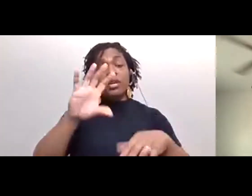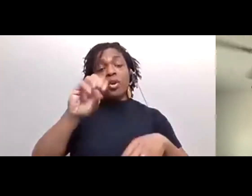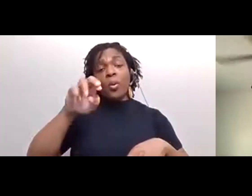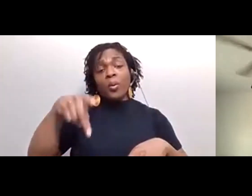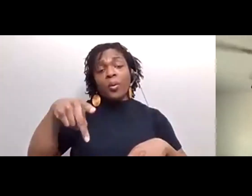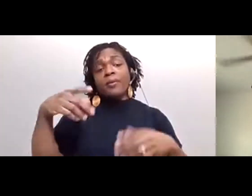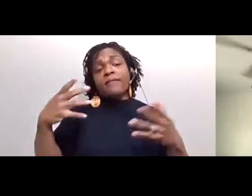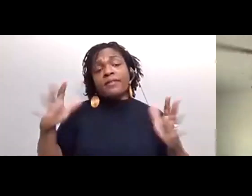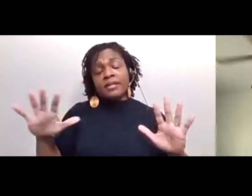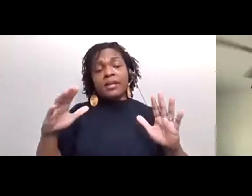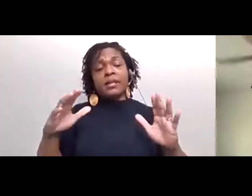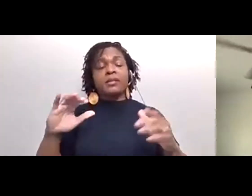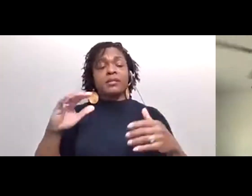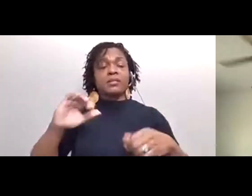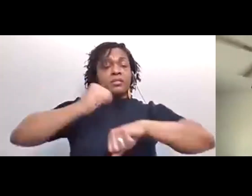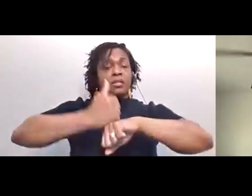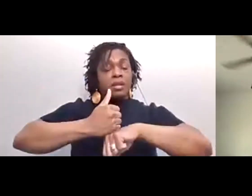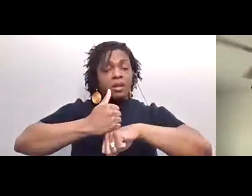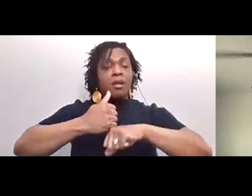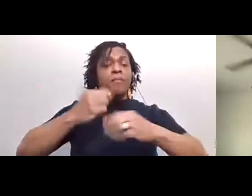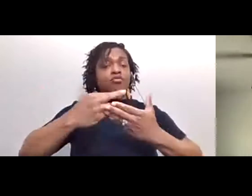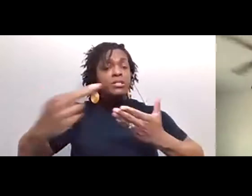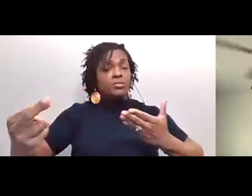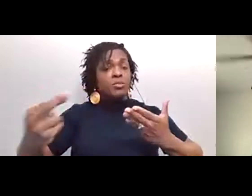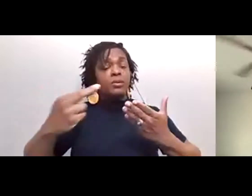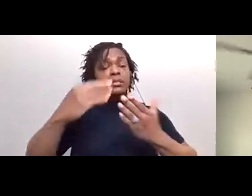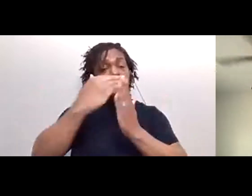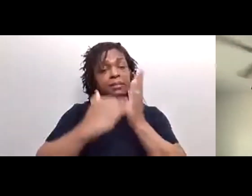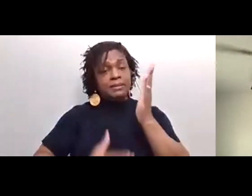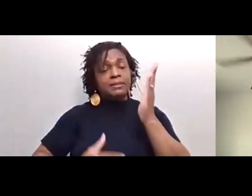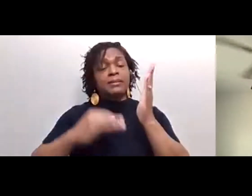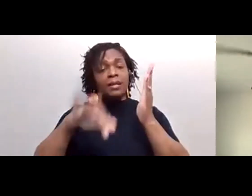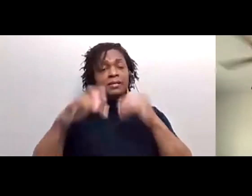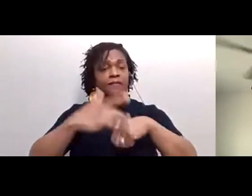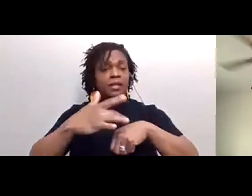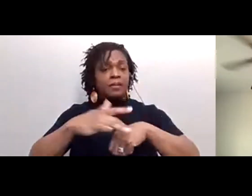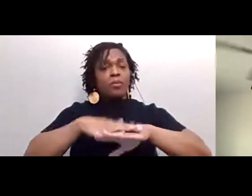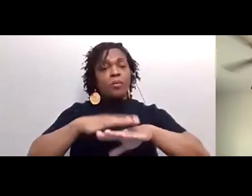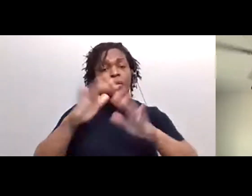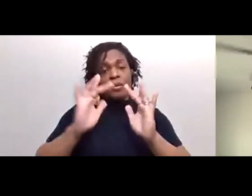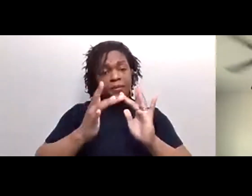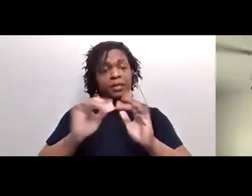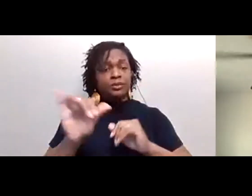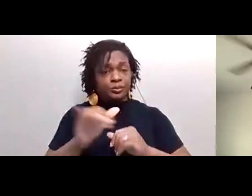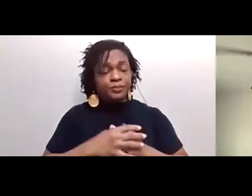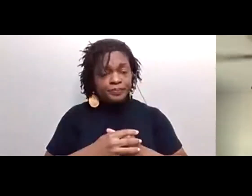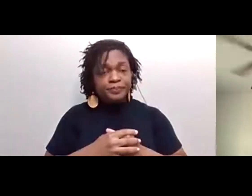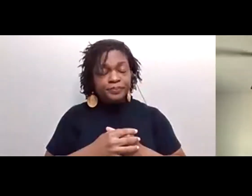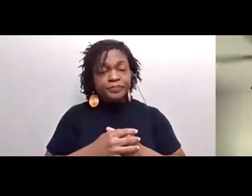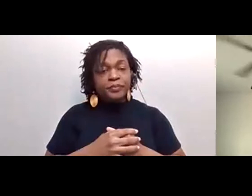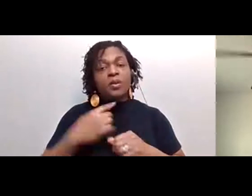created compiled resources for that, and they have that on their website as well. We